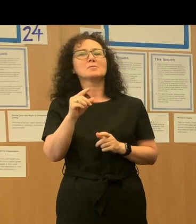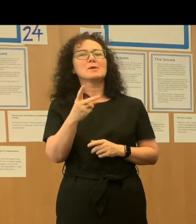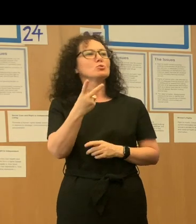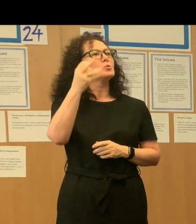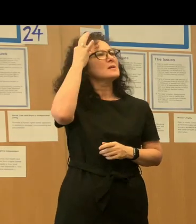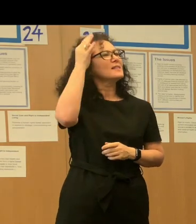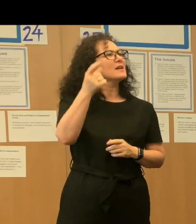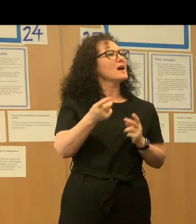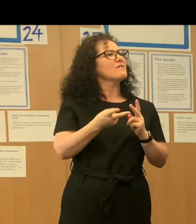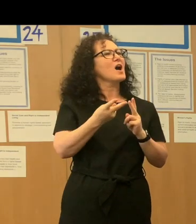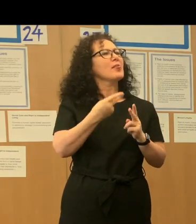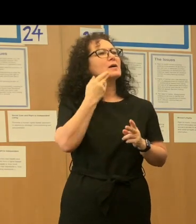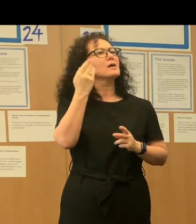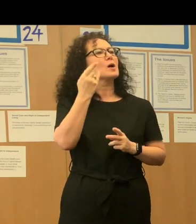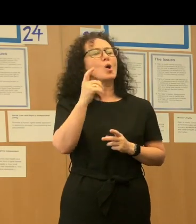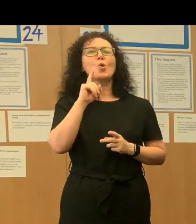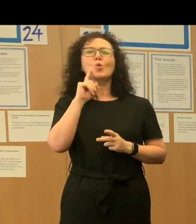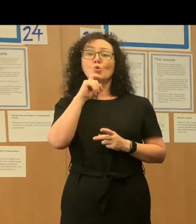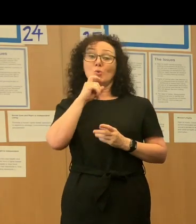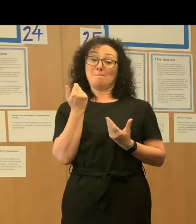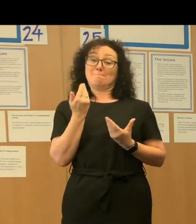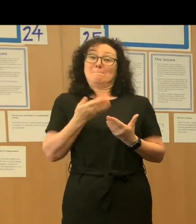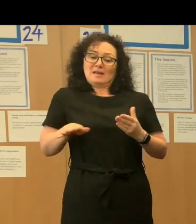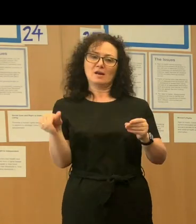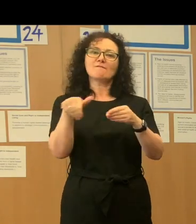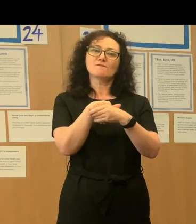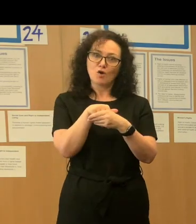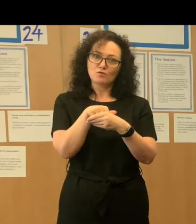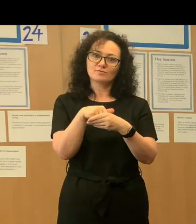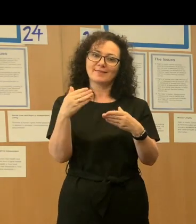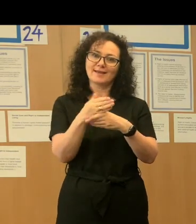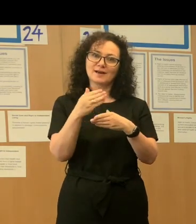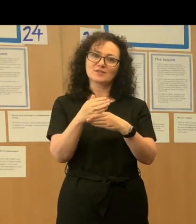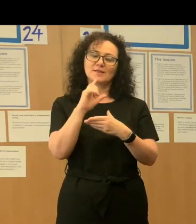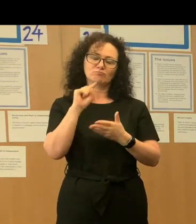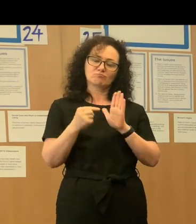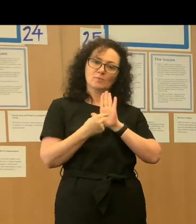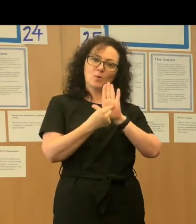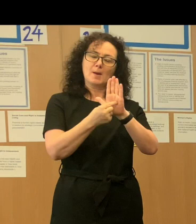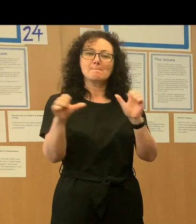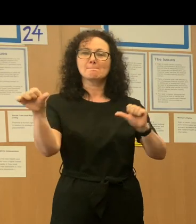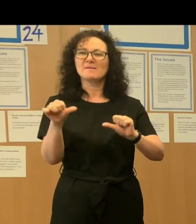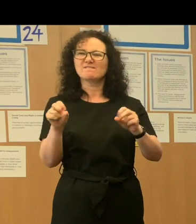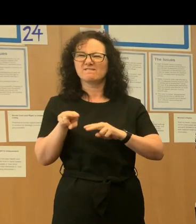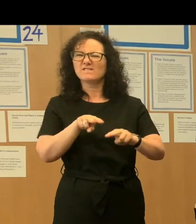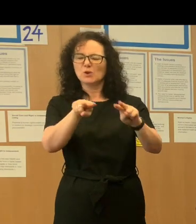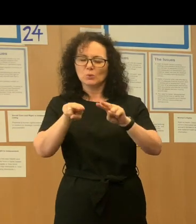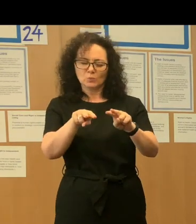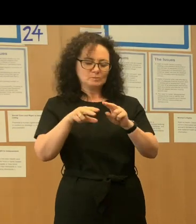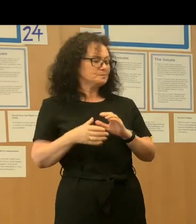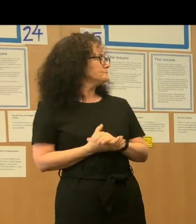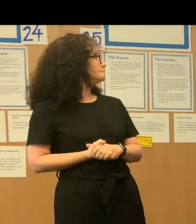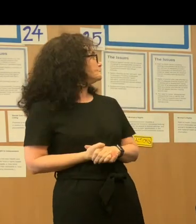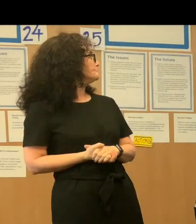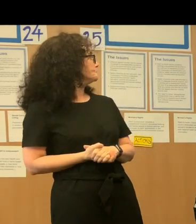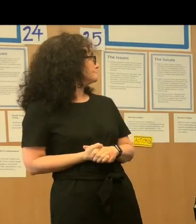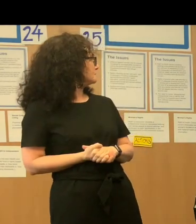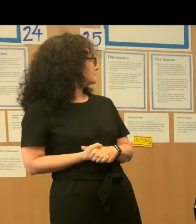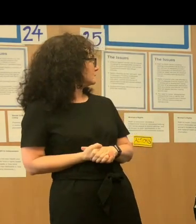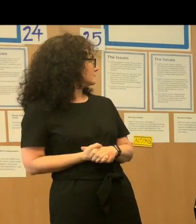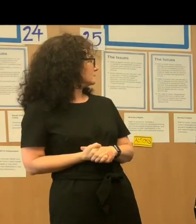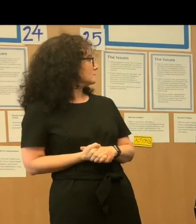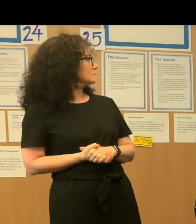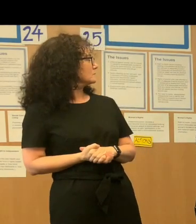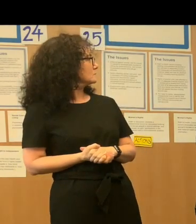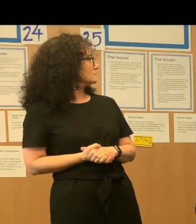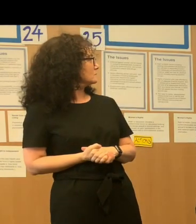hear from somebody who was involved in some of those actions, and then we're going to show you a short film about one of the kind of key actions that was taken forward.